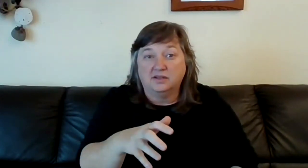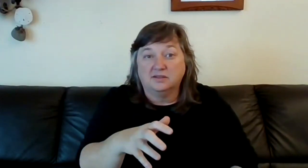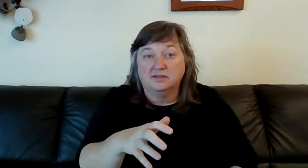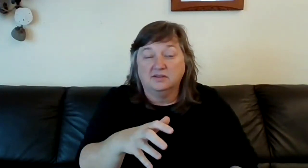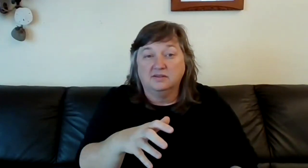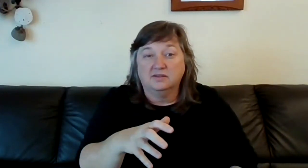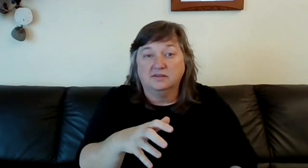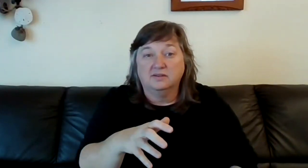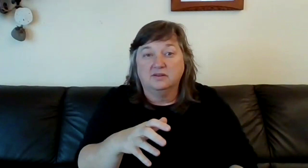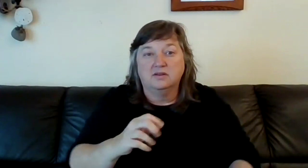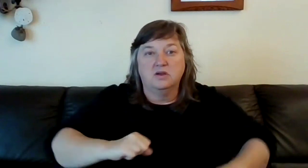Hot.